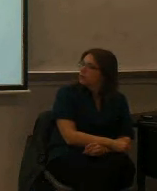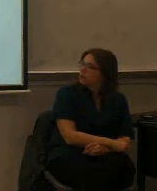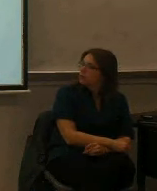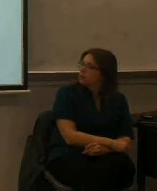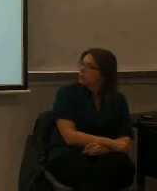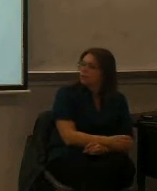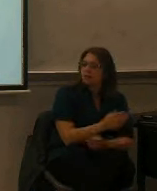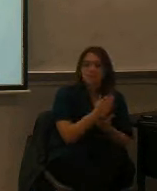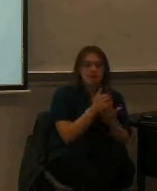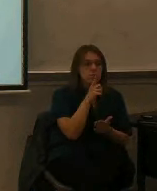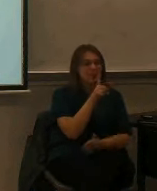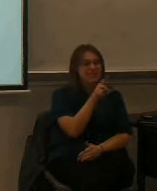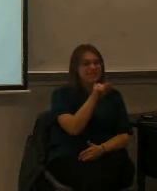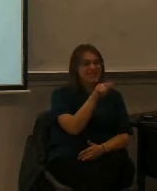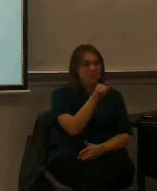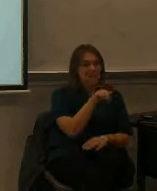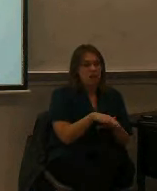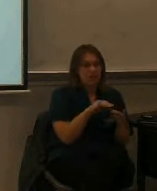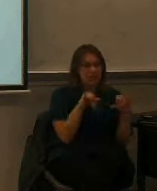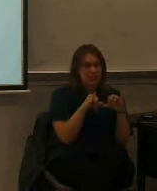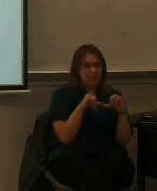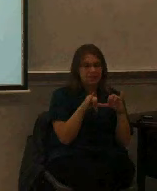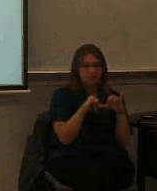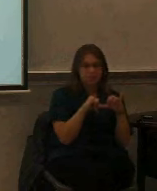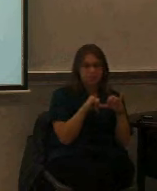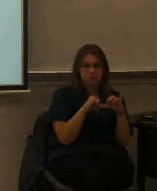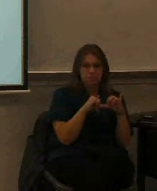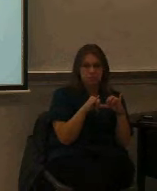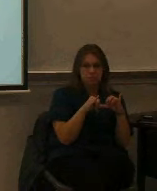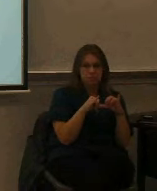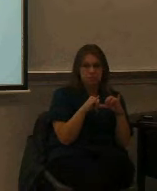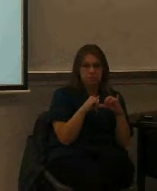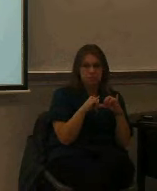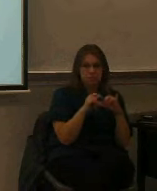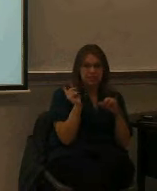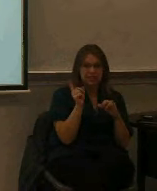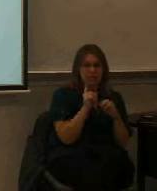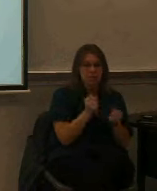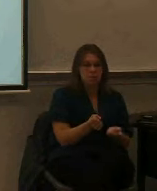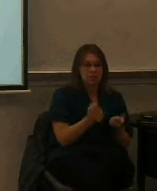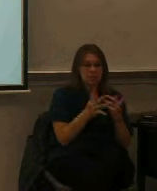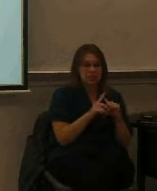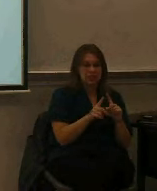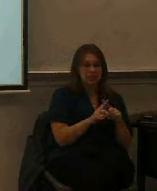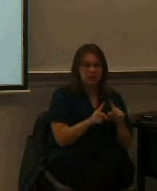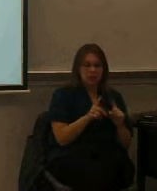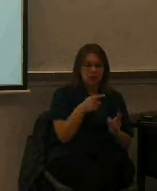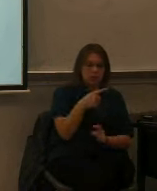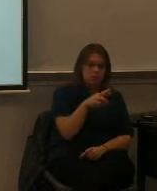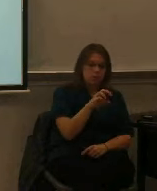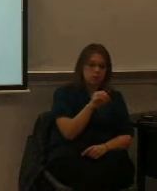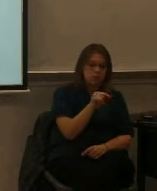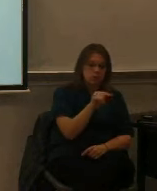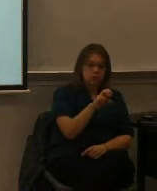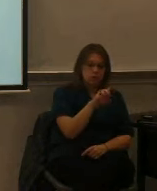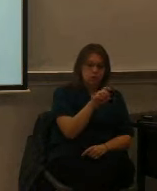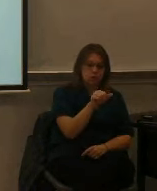So some real data on size, and this is a bunch of different